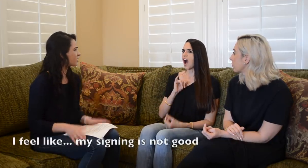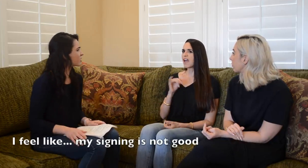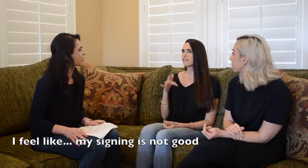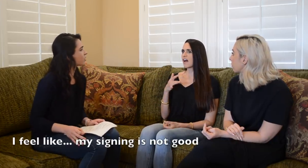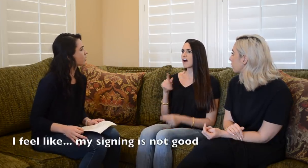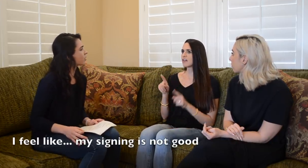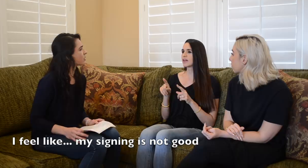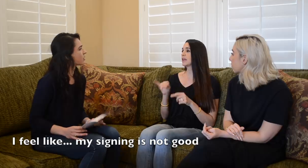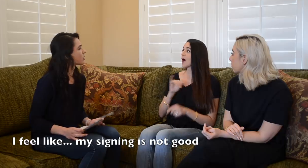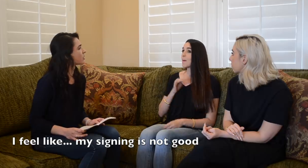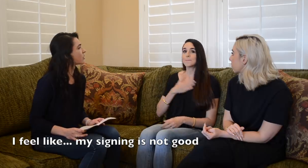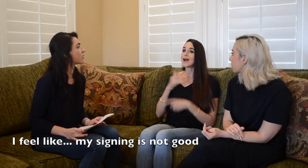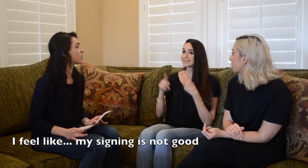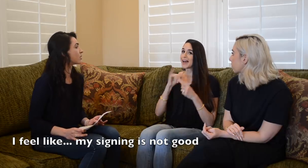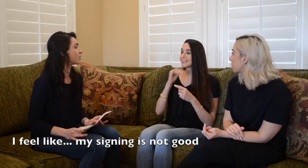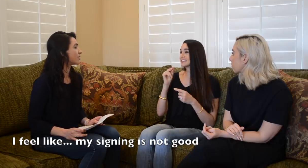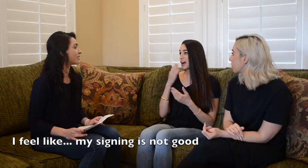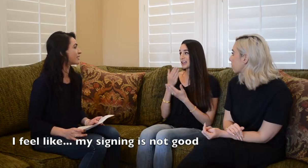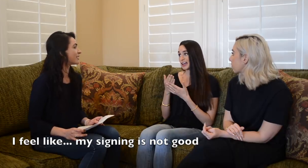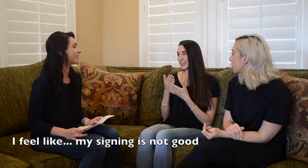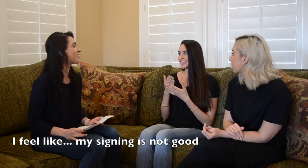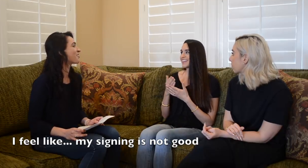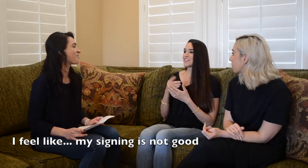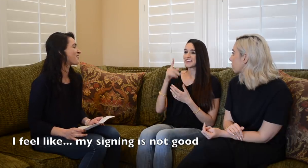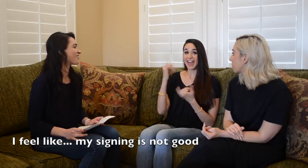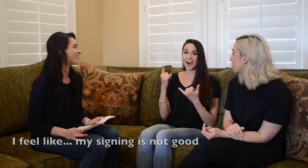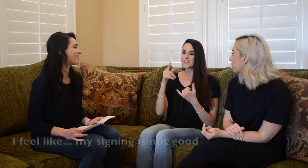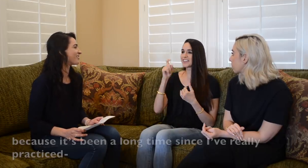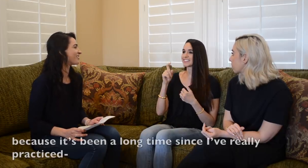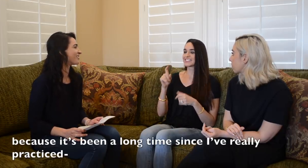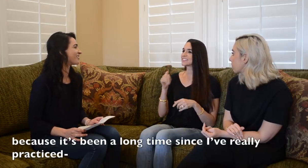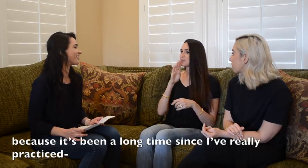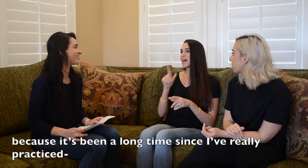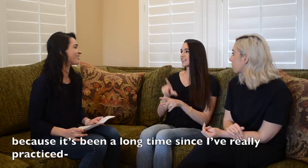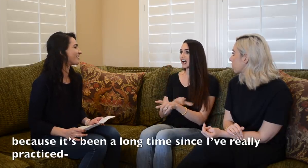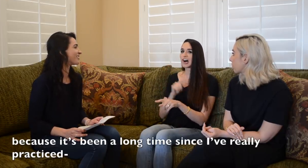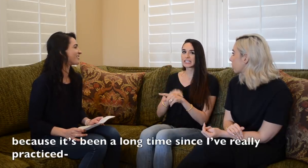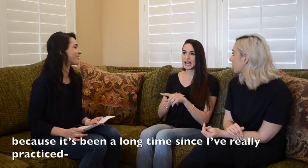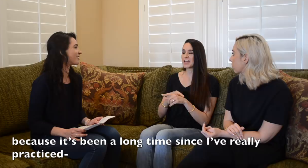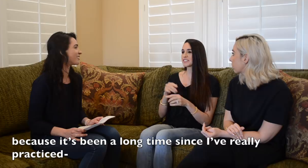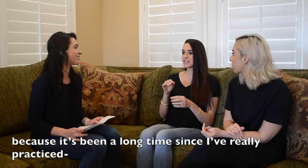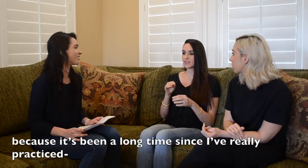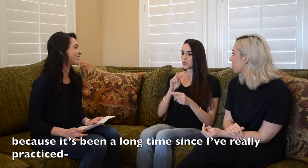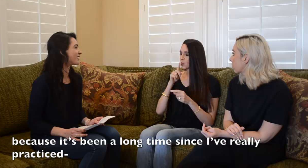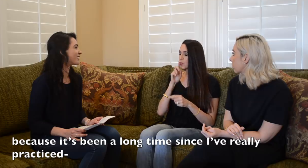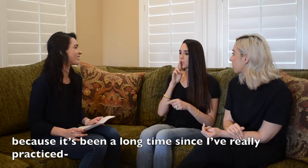I felt, I mean, my sign is not good now because it's been a long time since I've